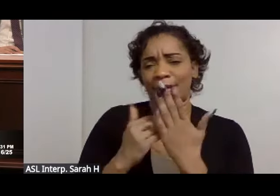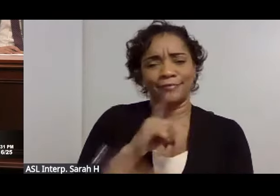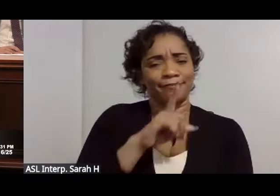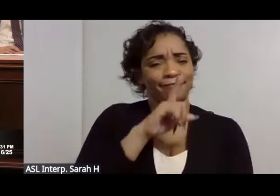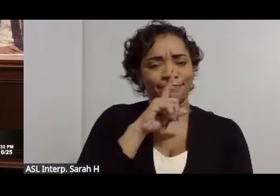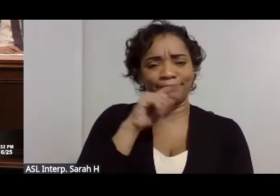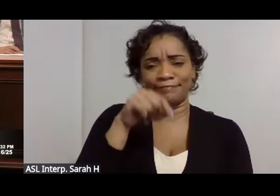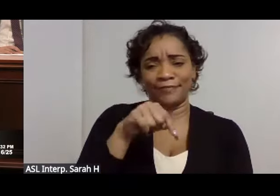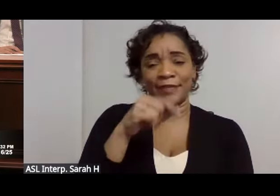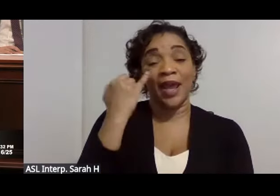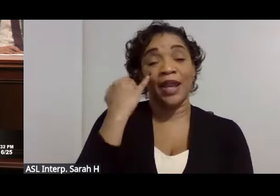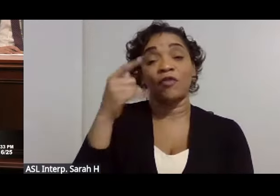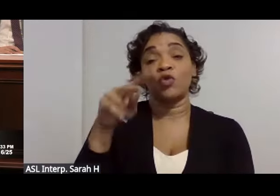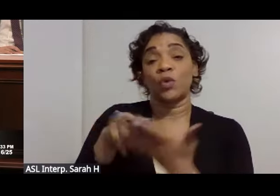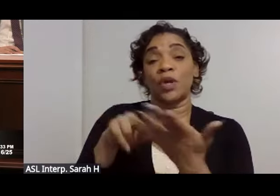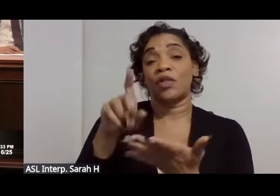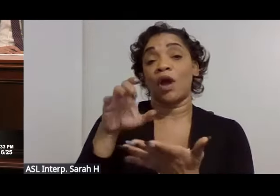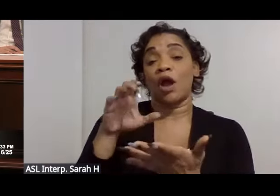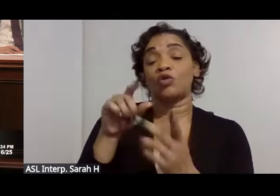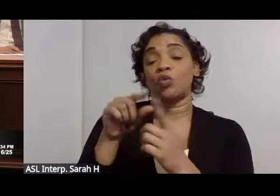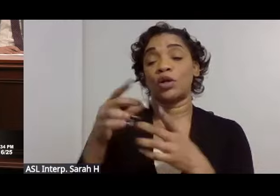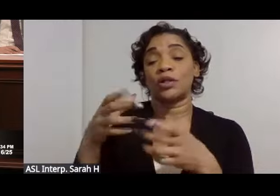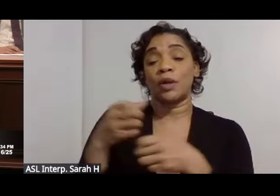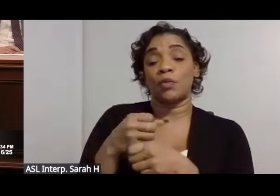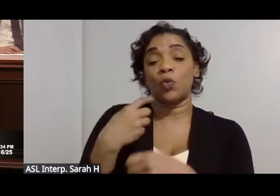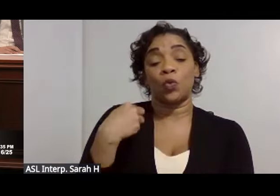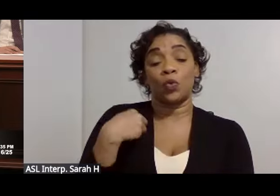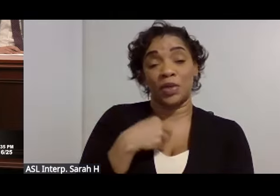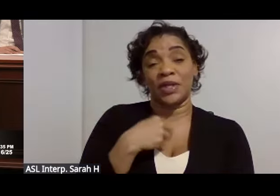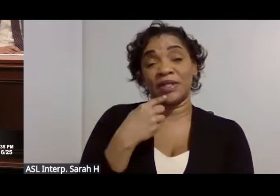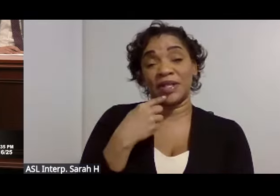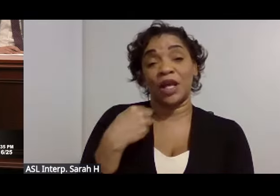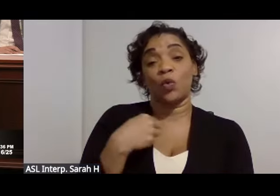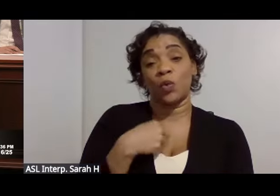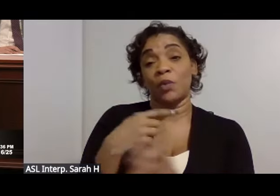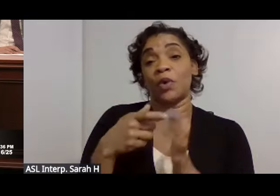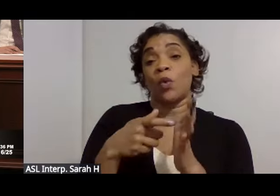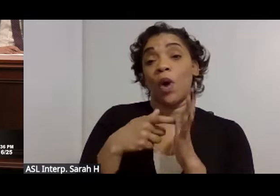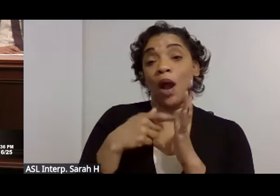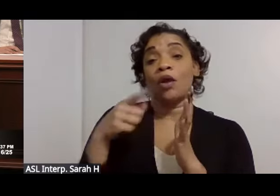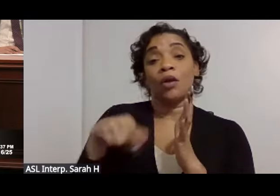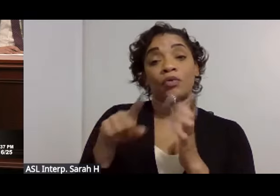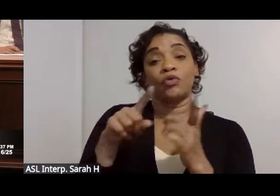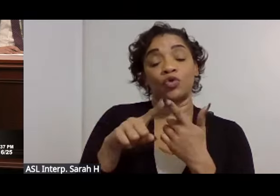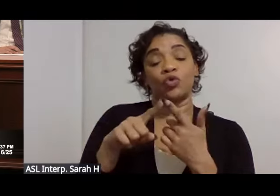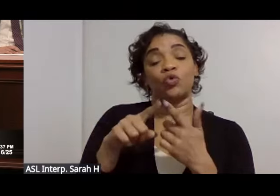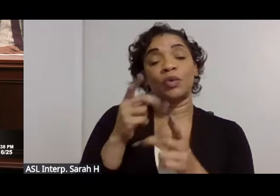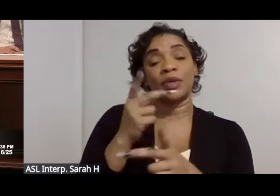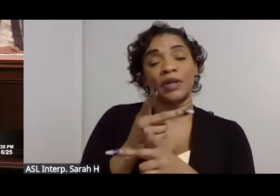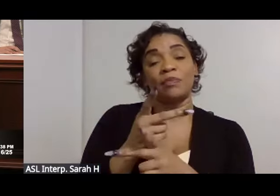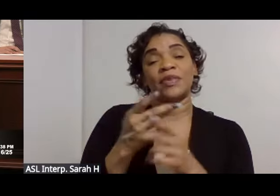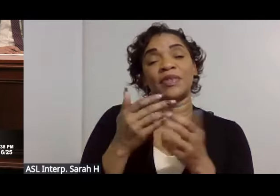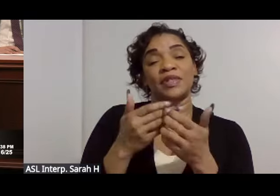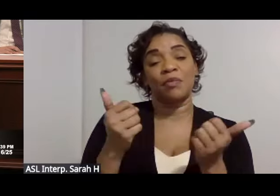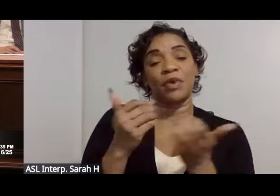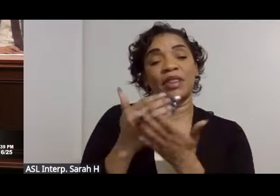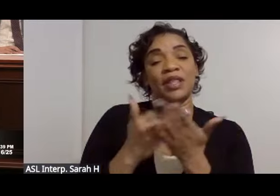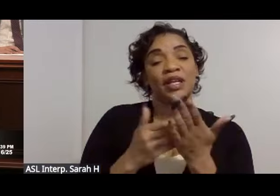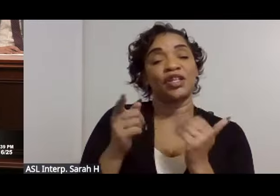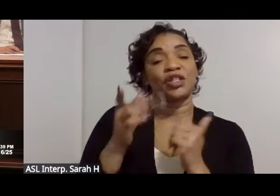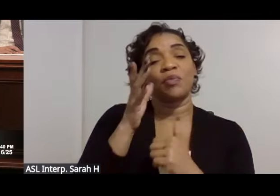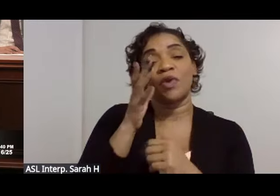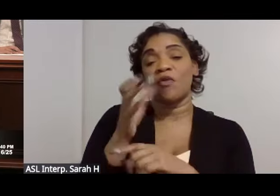100-word summary, it says we required the Secretary of State to maintain separate lists. She'll be forced to maintain separate lists no matter